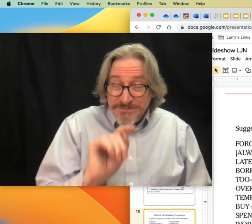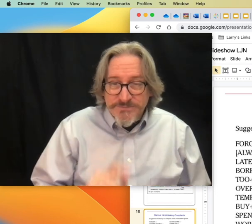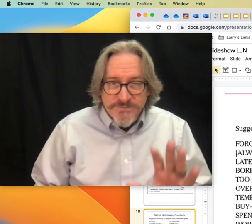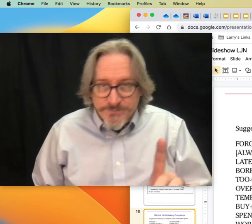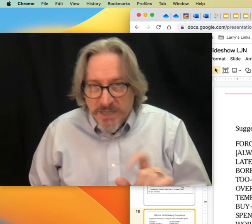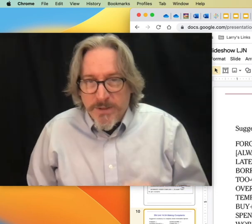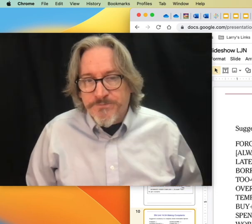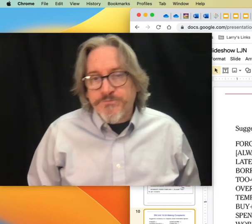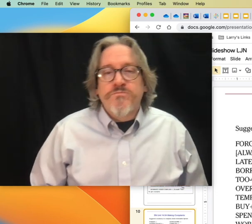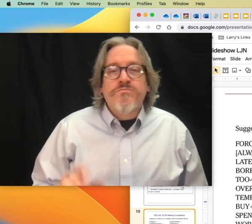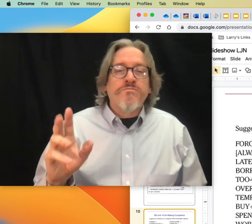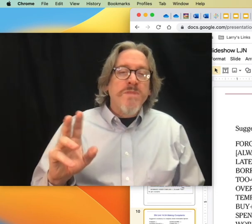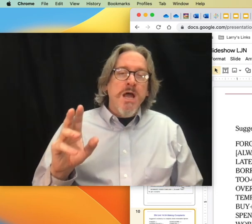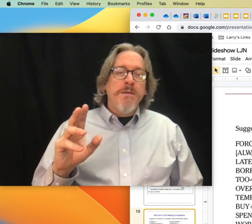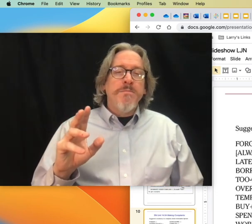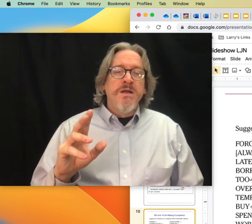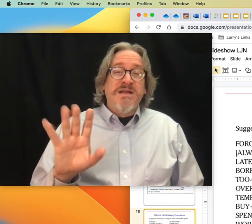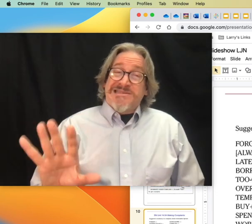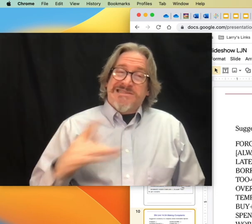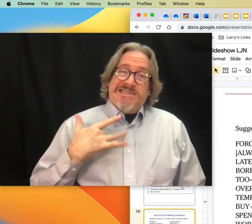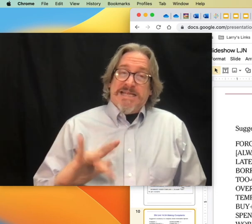T. Anyway,